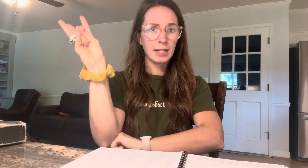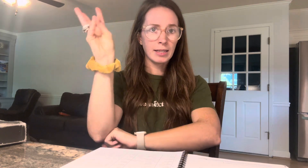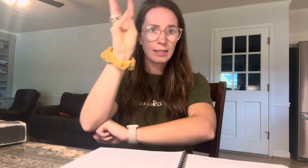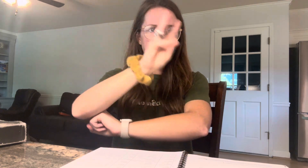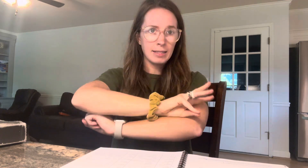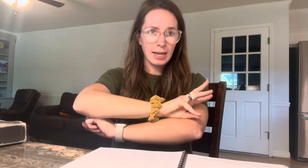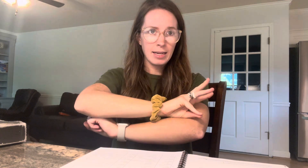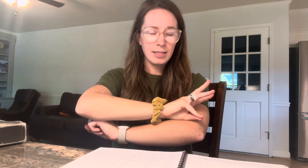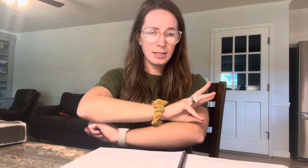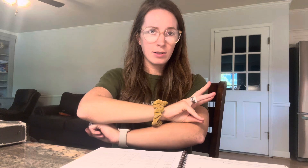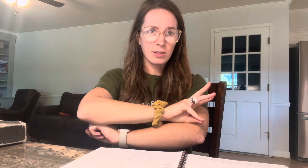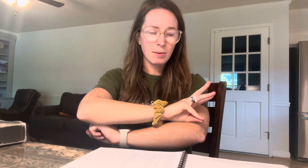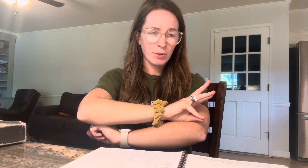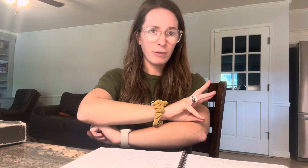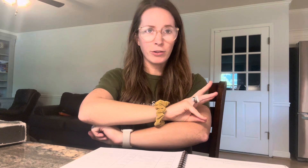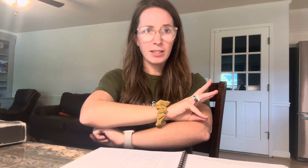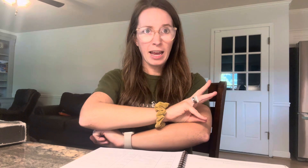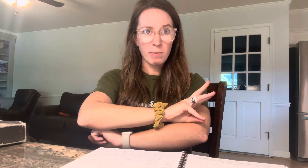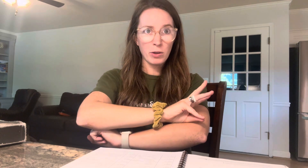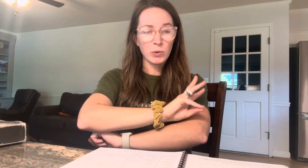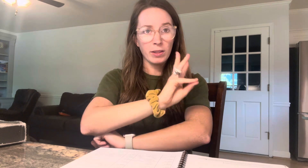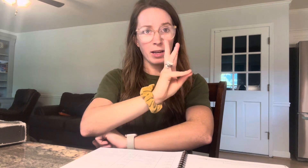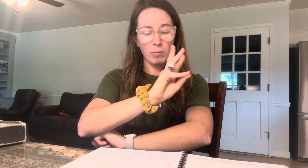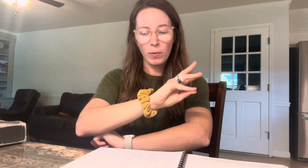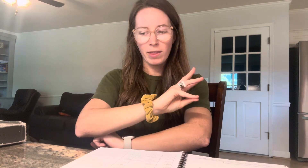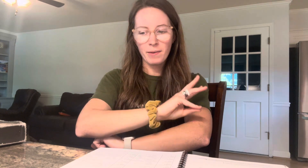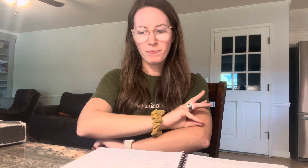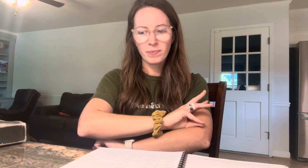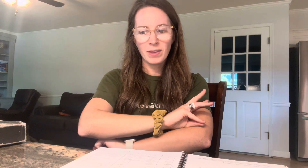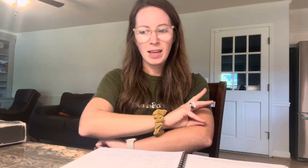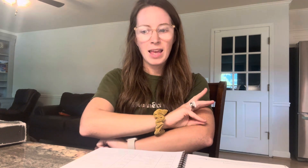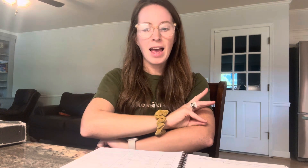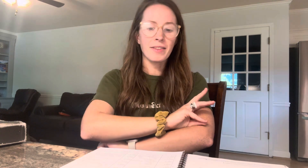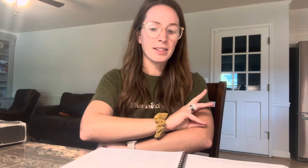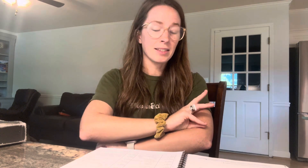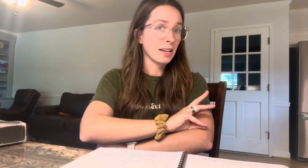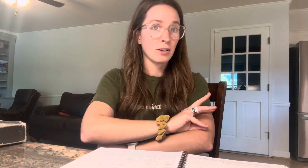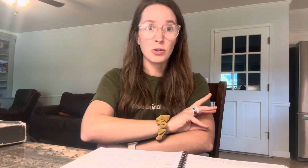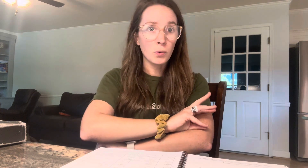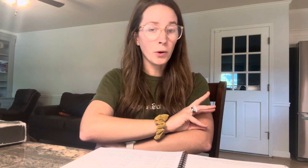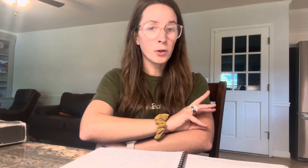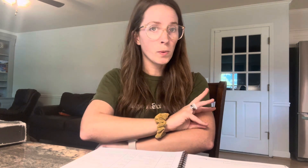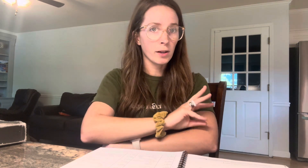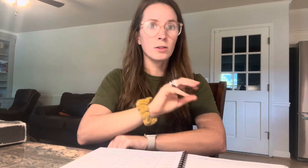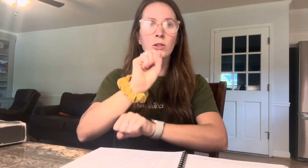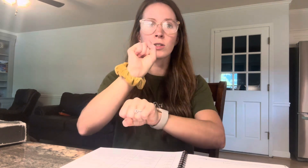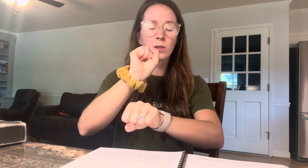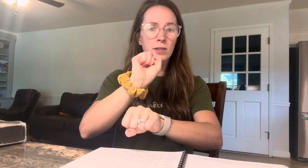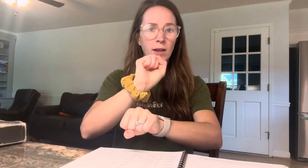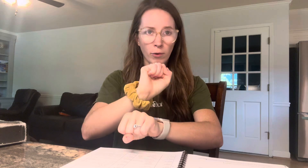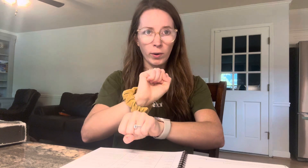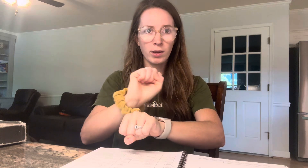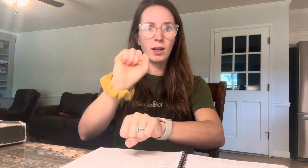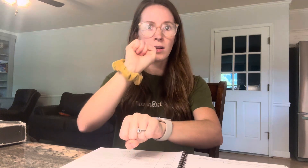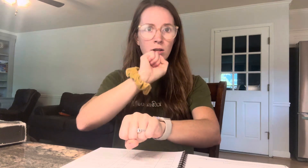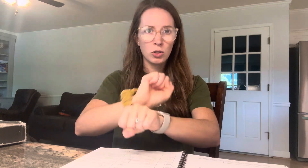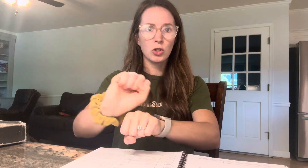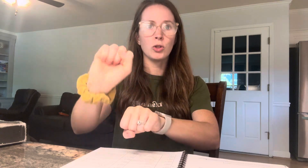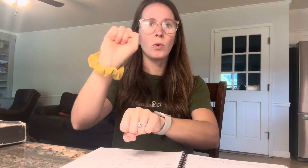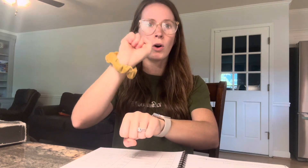6 days. It's the same sign for day, but you're doing the number with it. And then it says, and do all your work. So you're just going to do the sign for work again. Do all